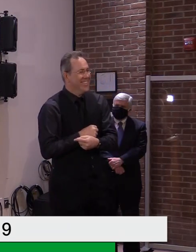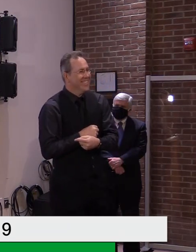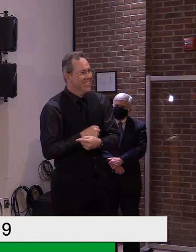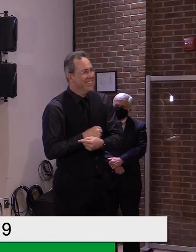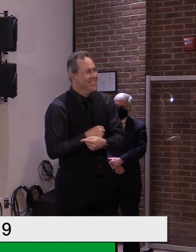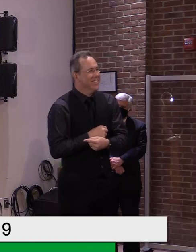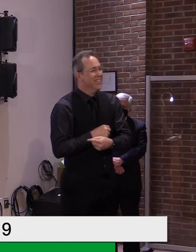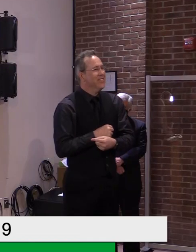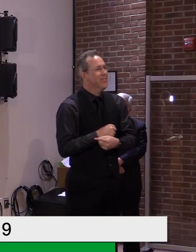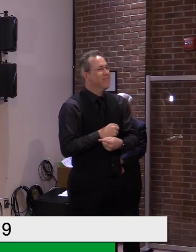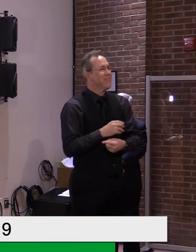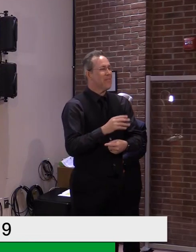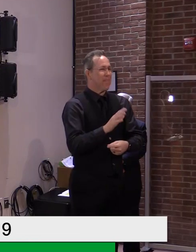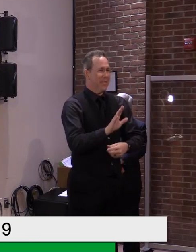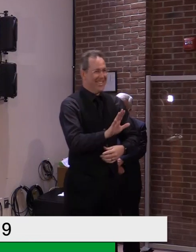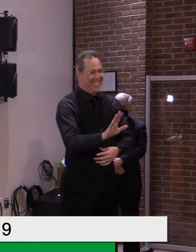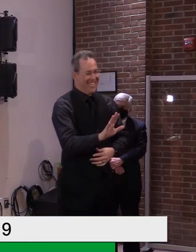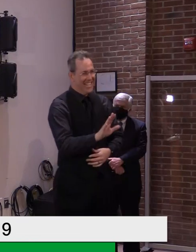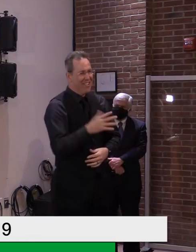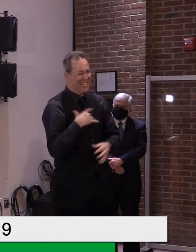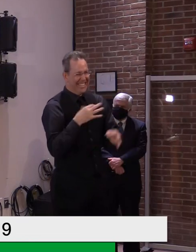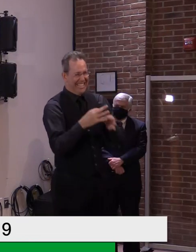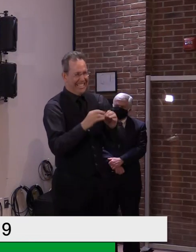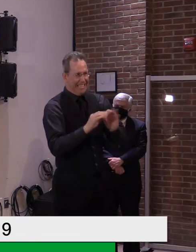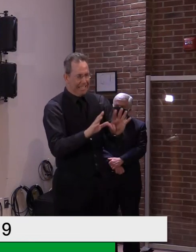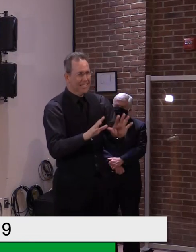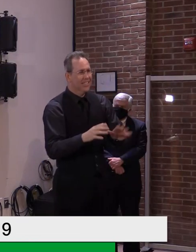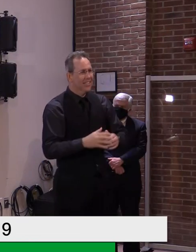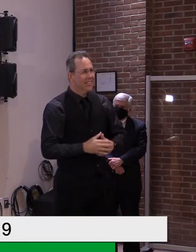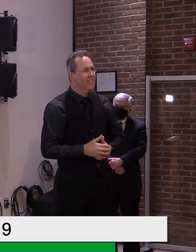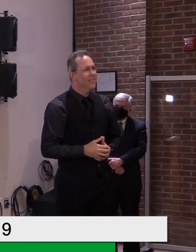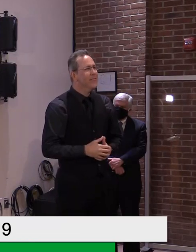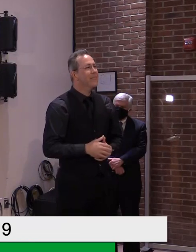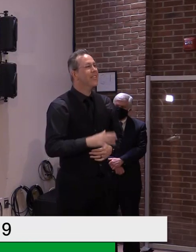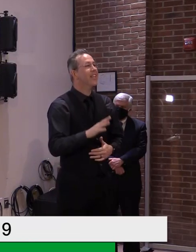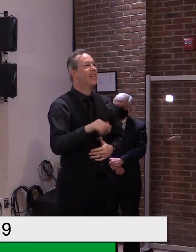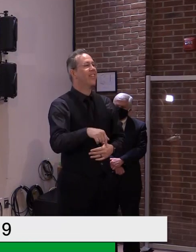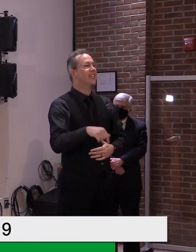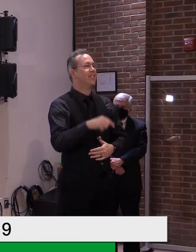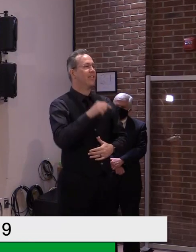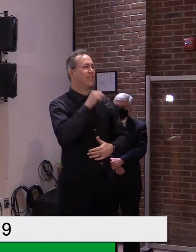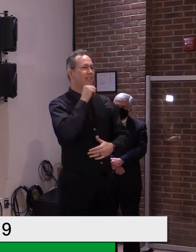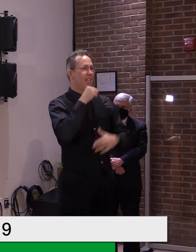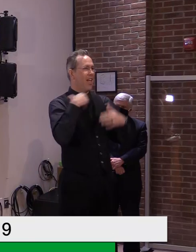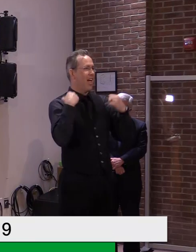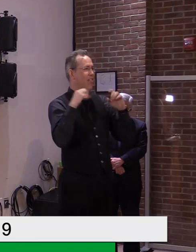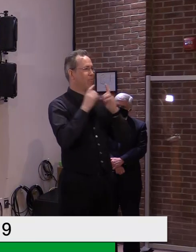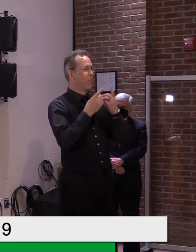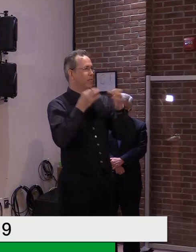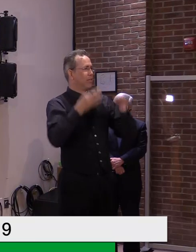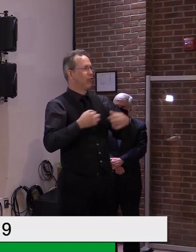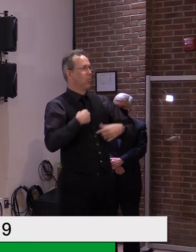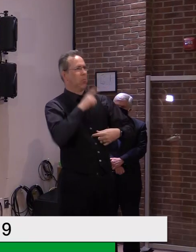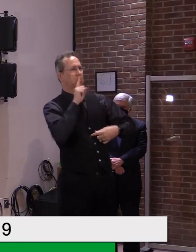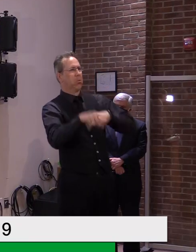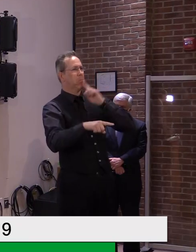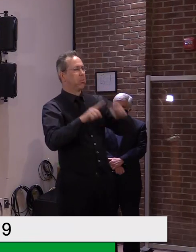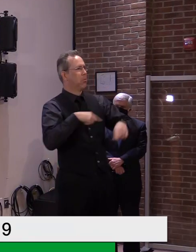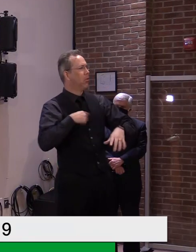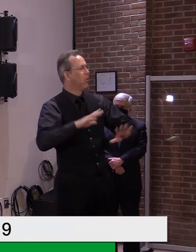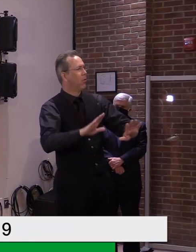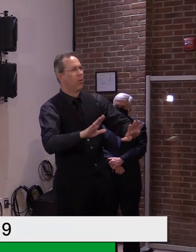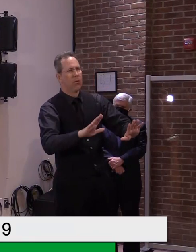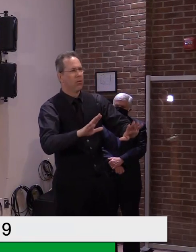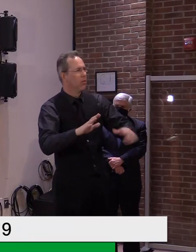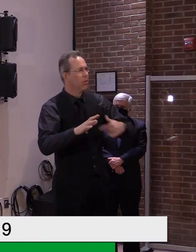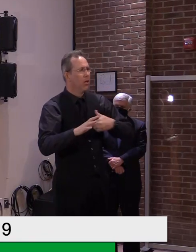I've been reassured that this is not a health department decision, and this has nothing to do with the health department offering favoritism